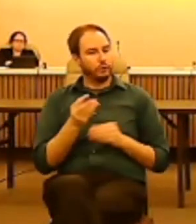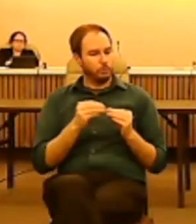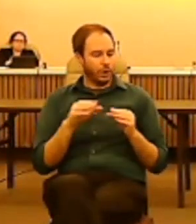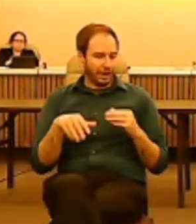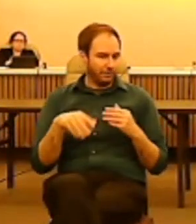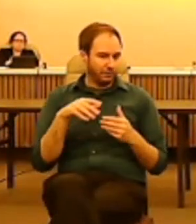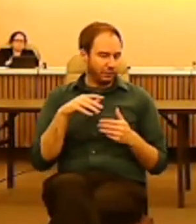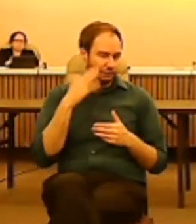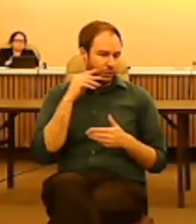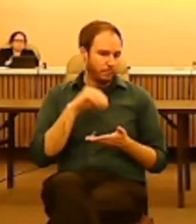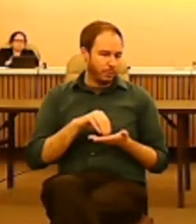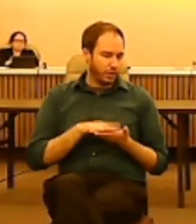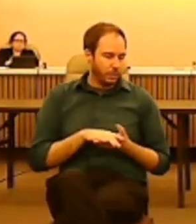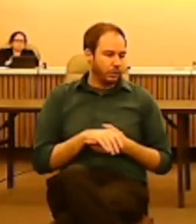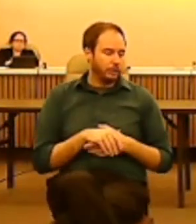there briefly.